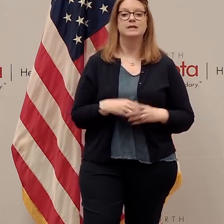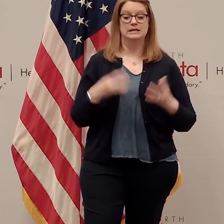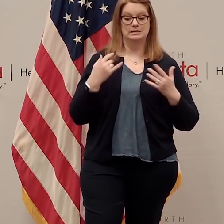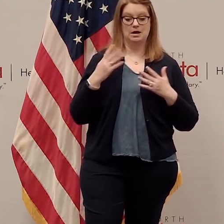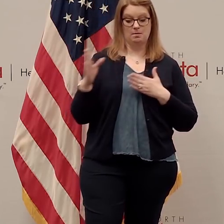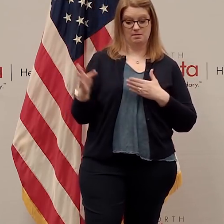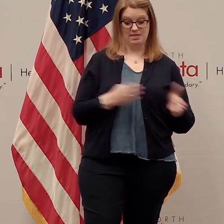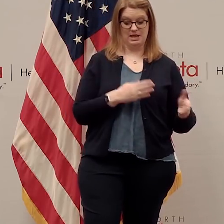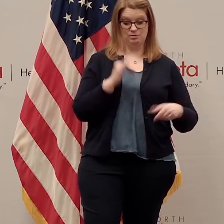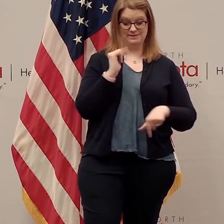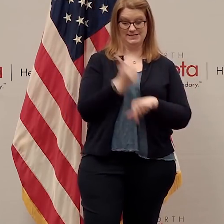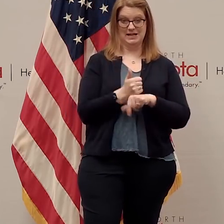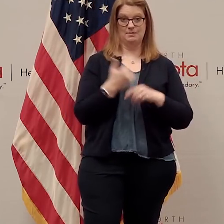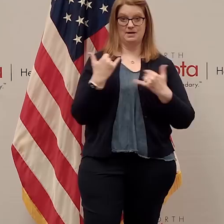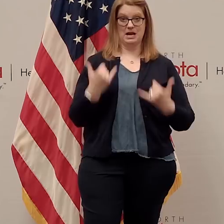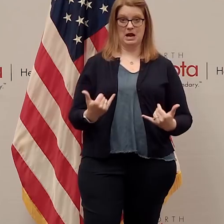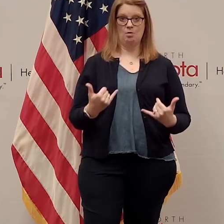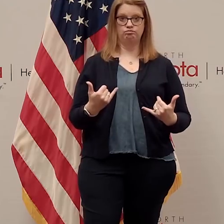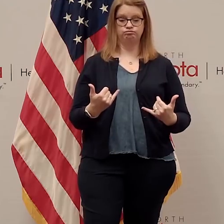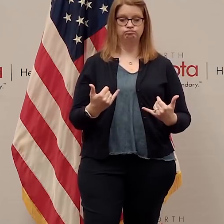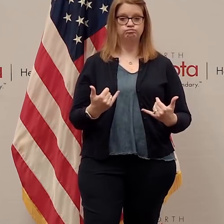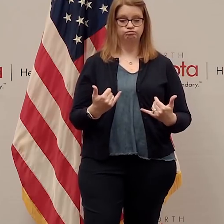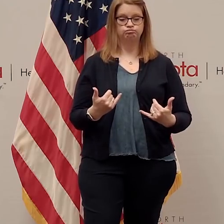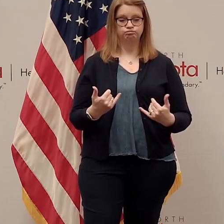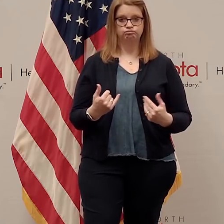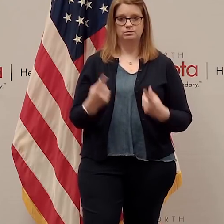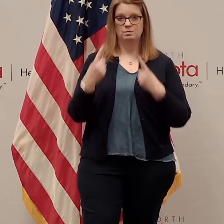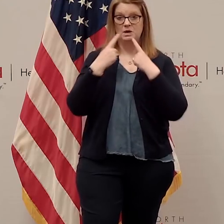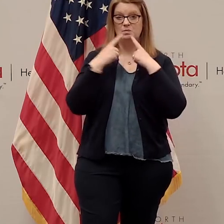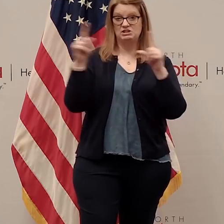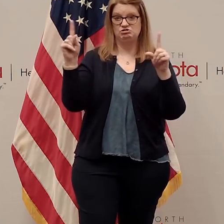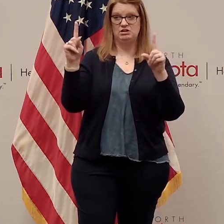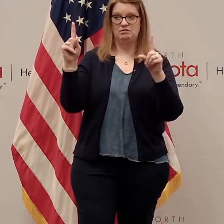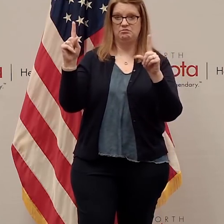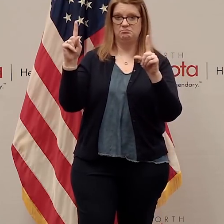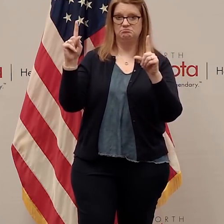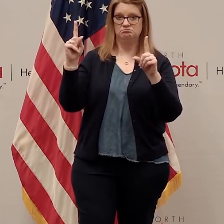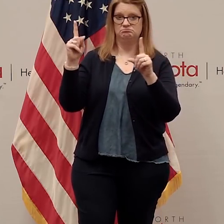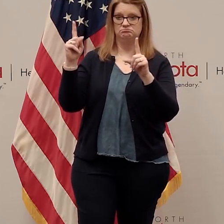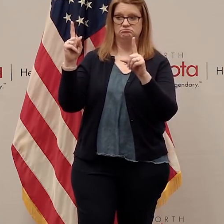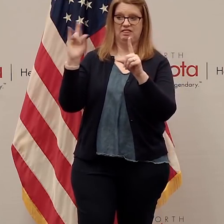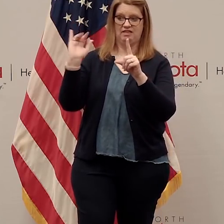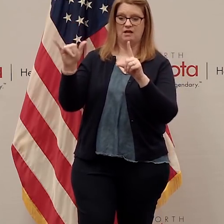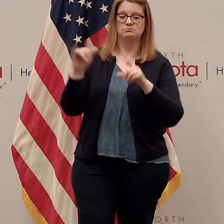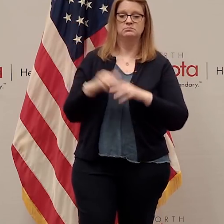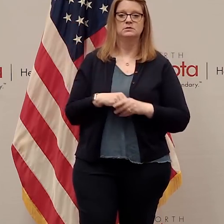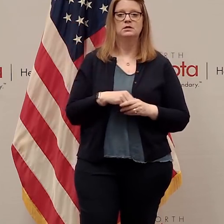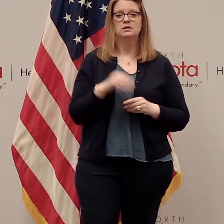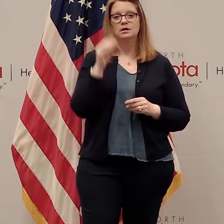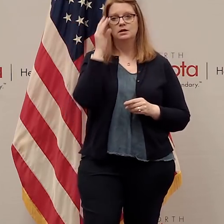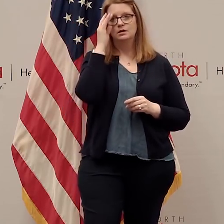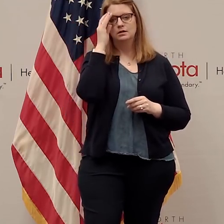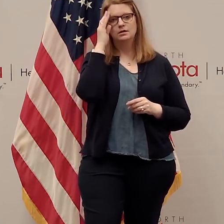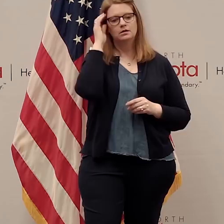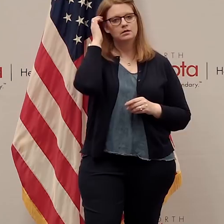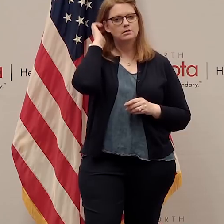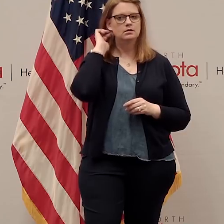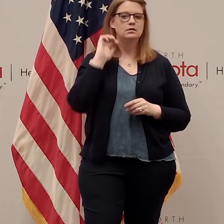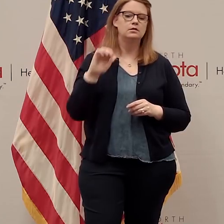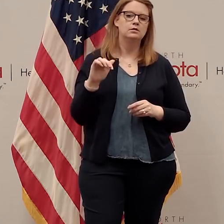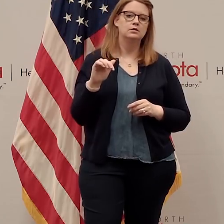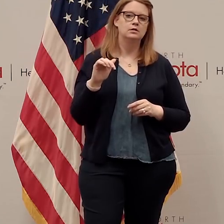place would allow us to achieve those levels. There's some assumptions behind that. That includes that